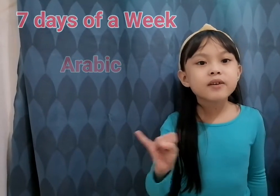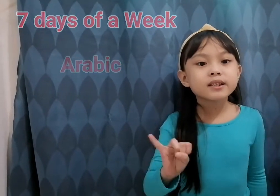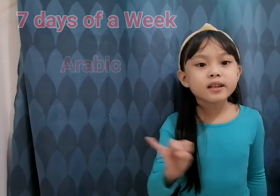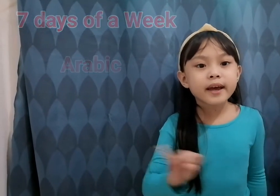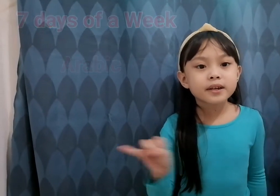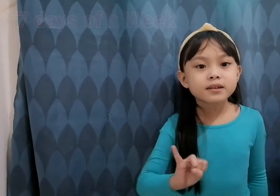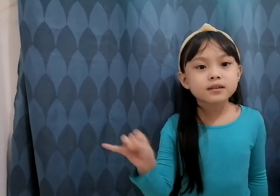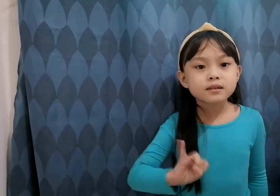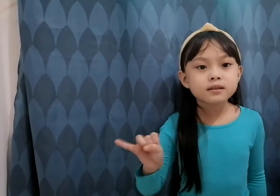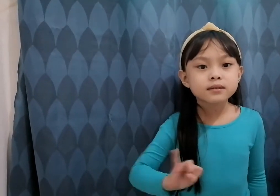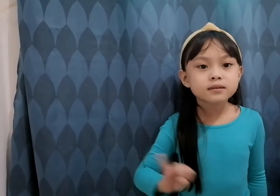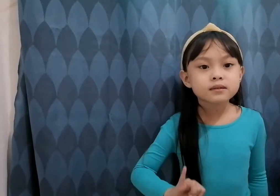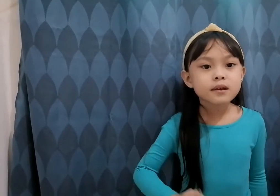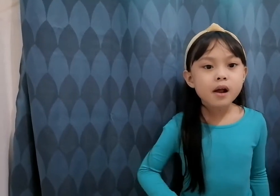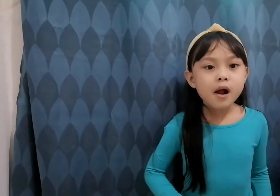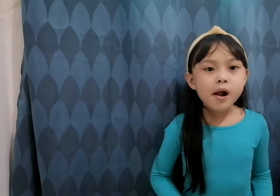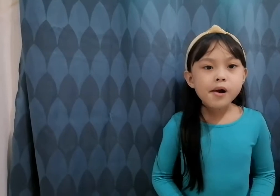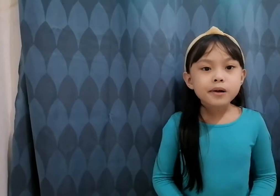7 days.